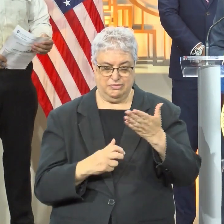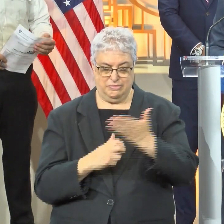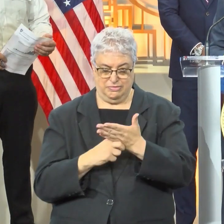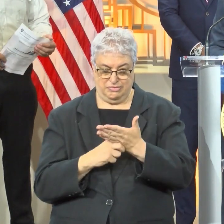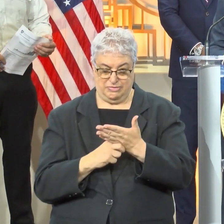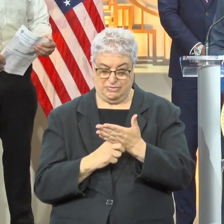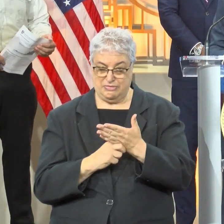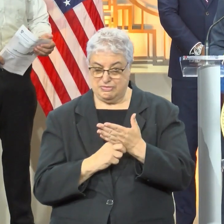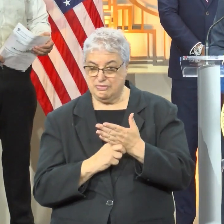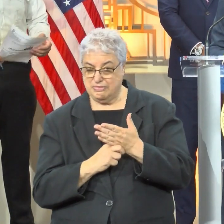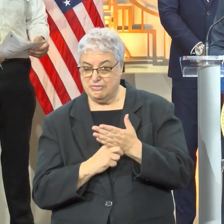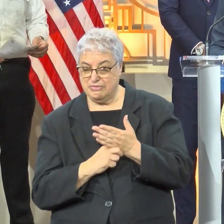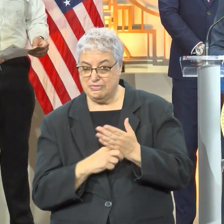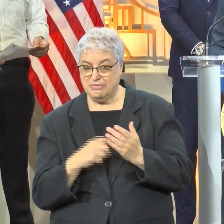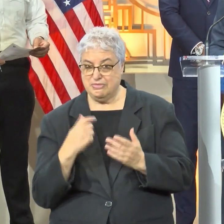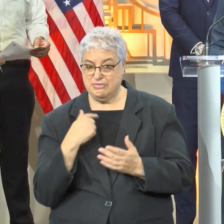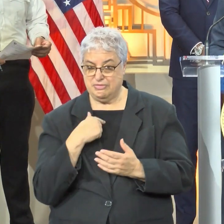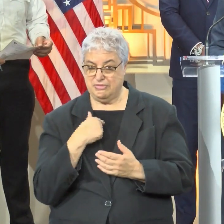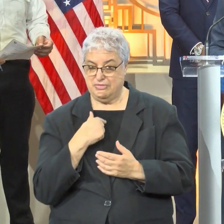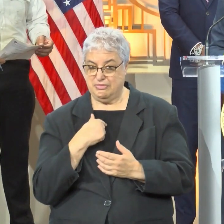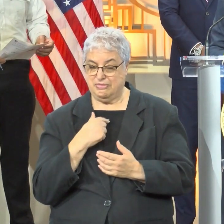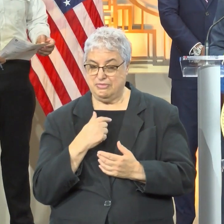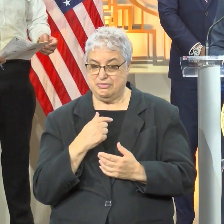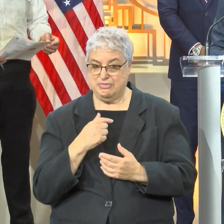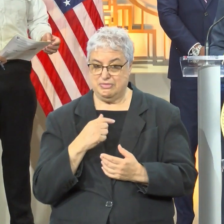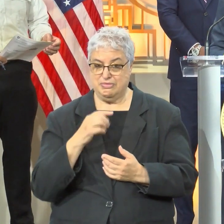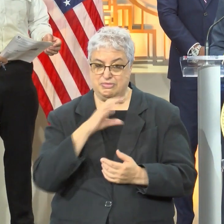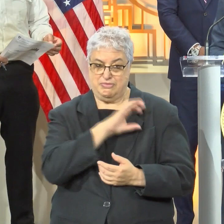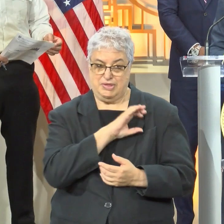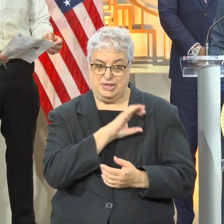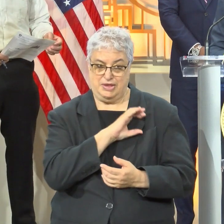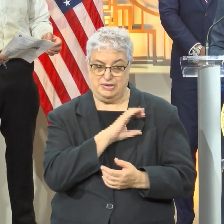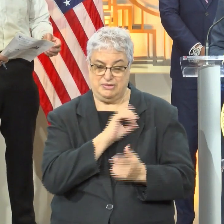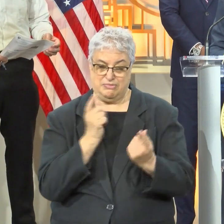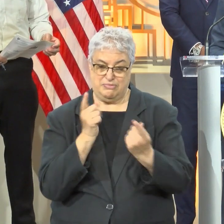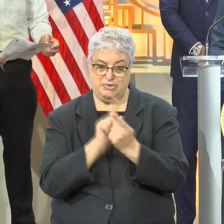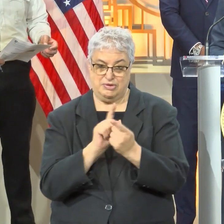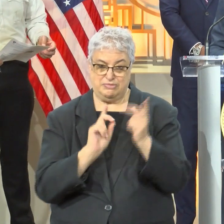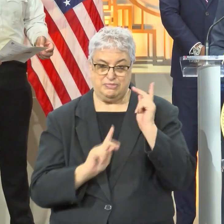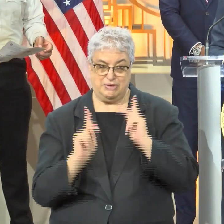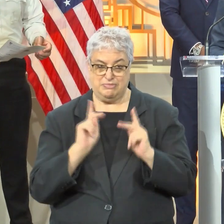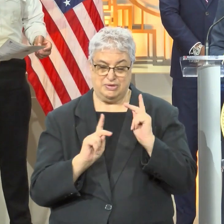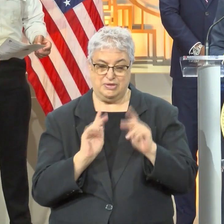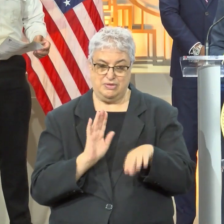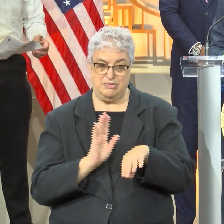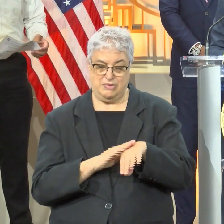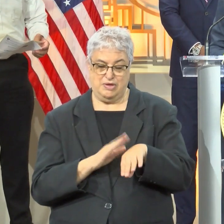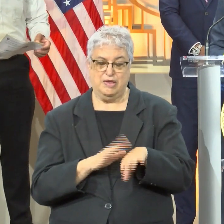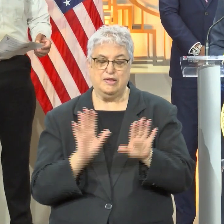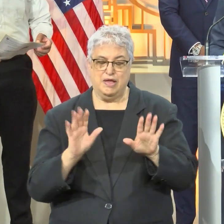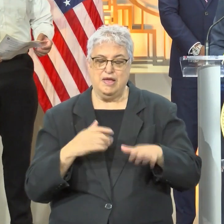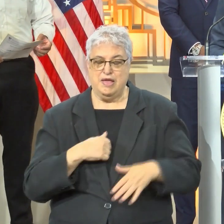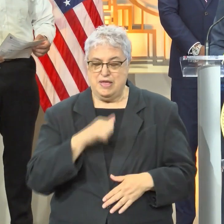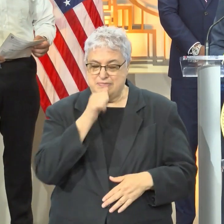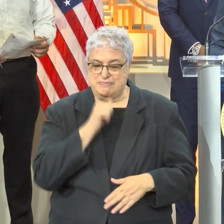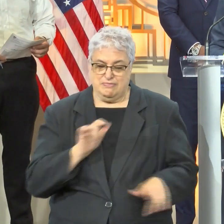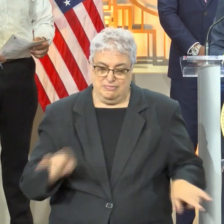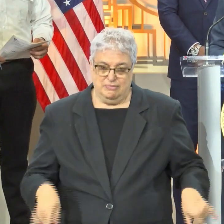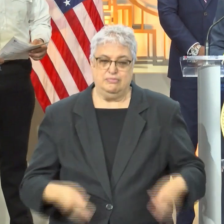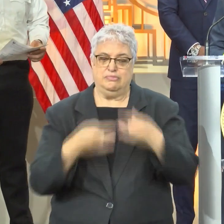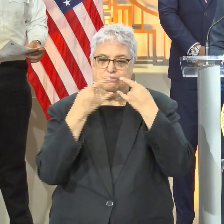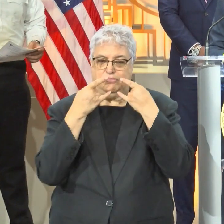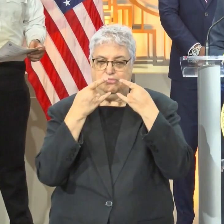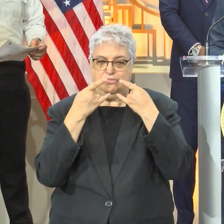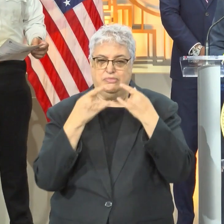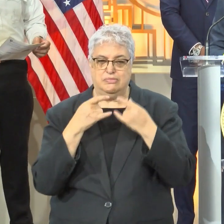I am appreciative to the fact that when our police officers have approached people and warned them, people have put on their masks. And